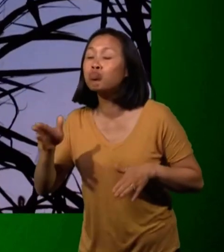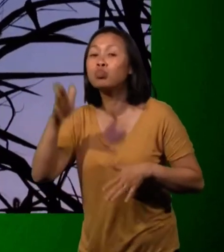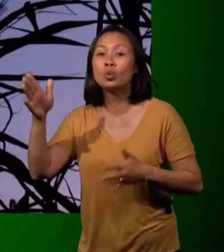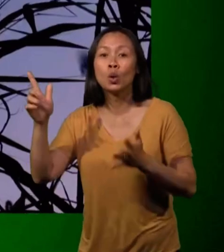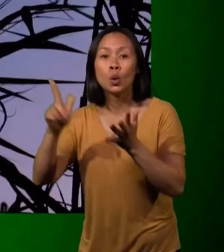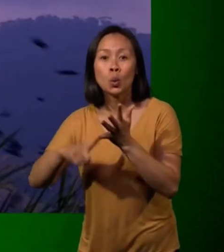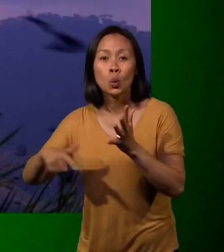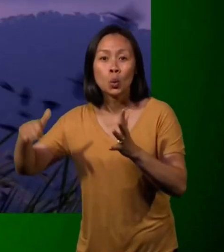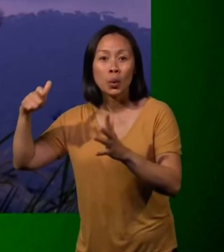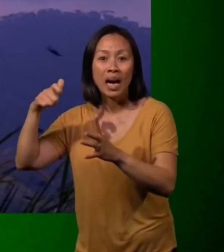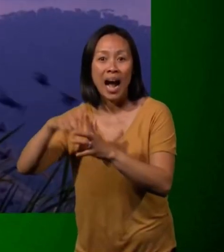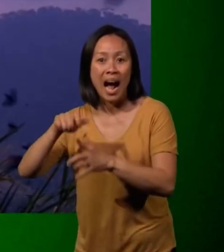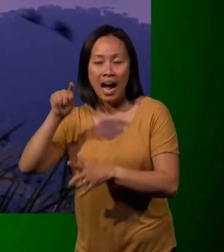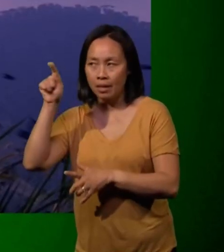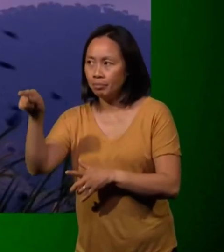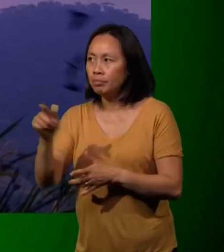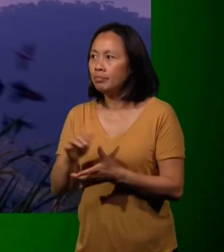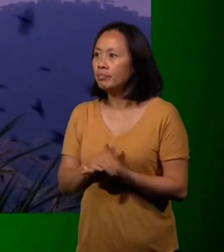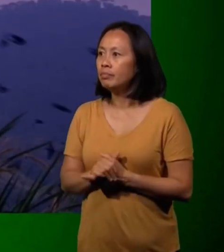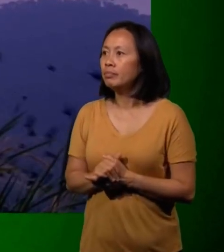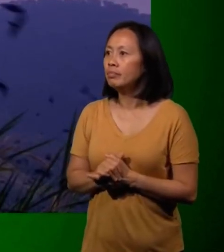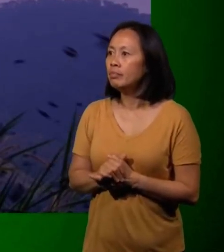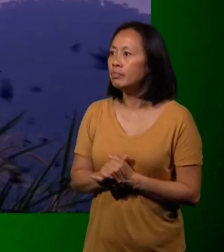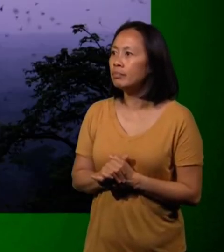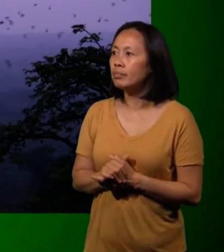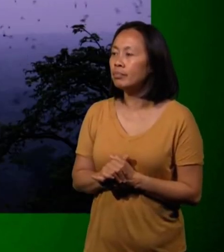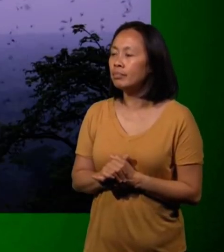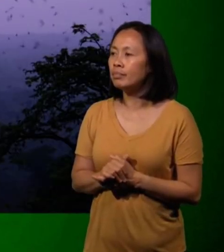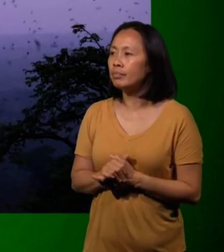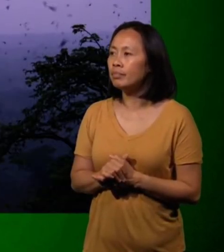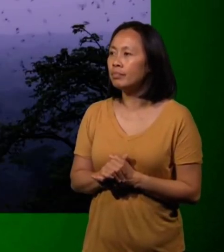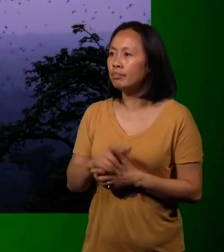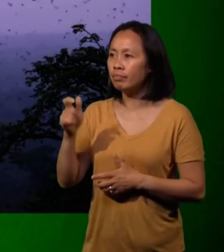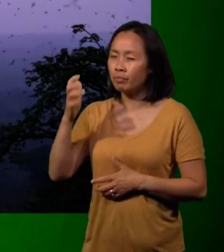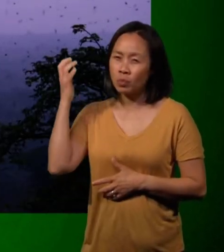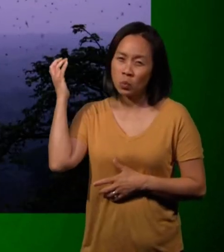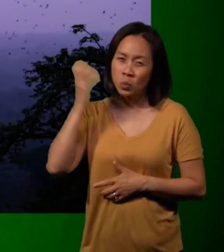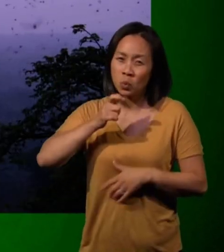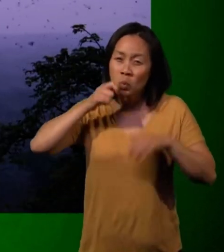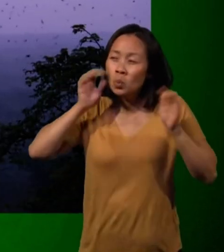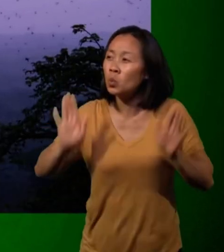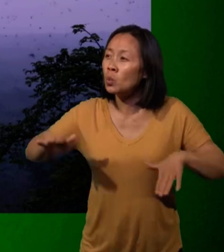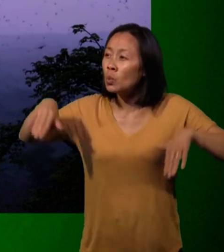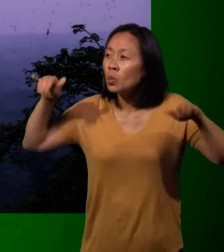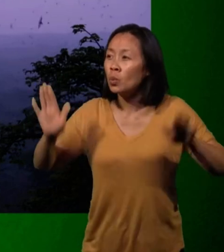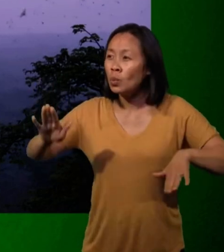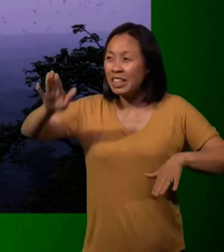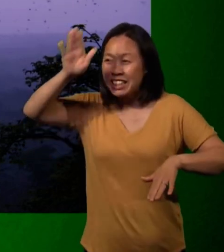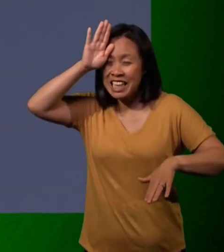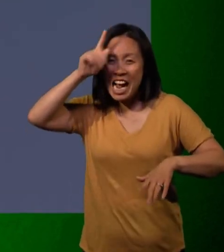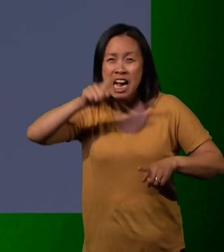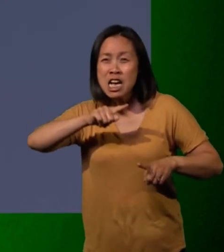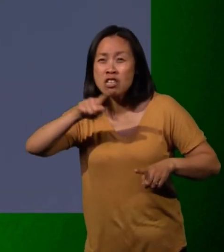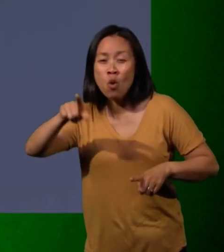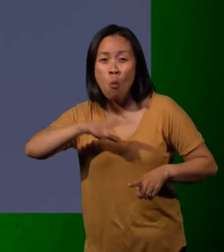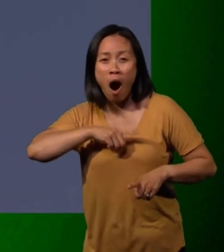Halfway through their journey to the UK, they have a grueling and dangerous 3,000 miles to go.